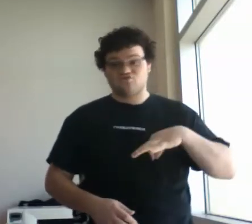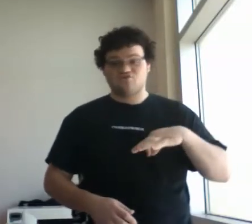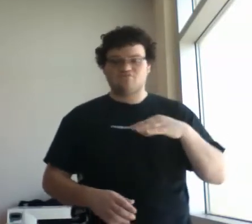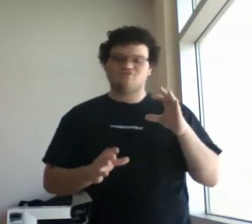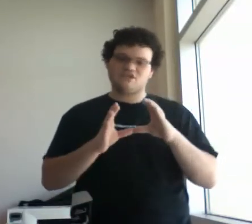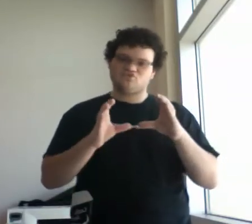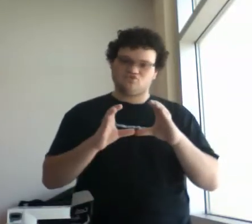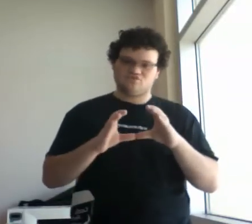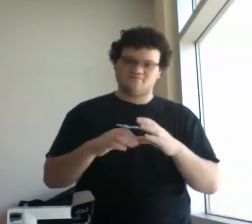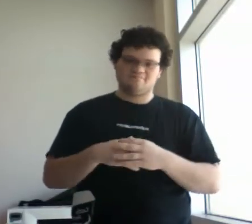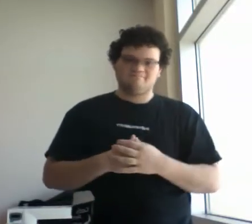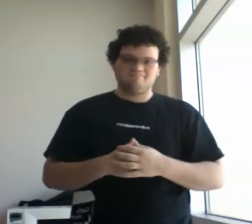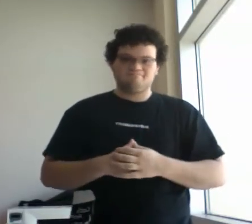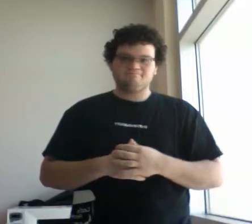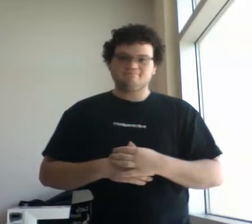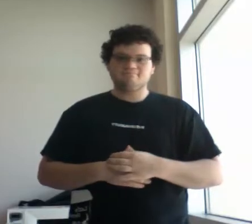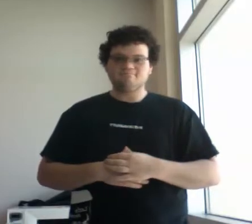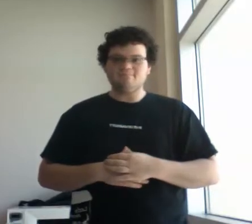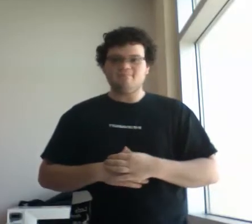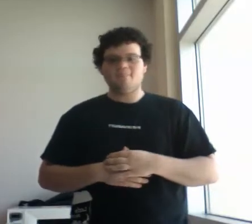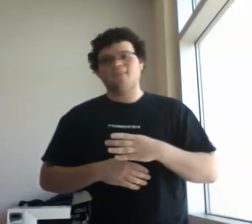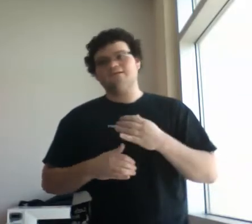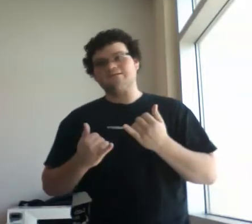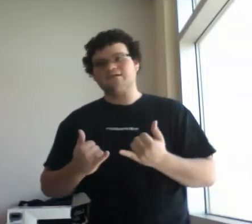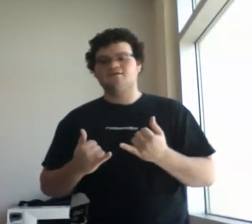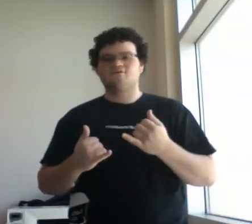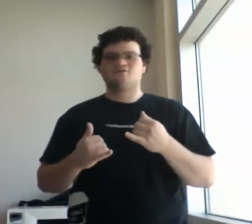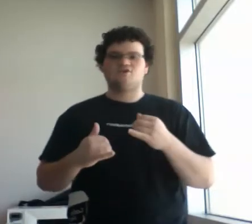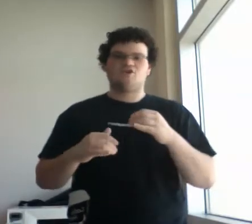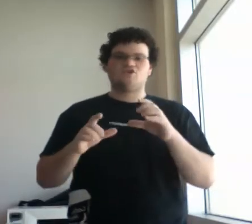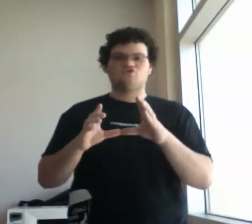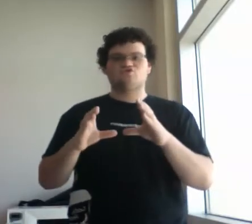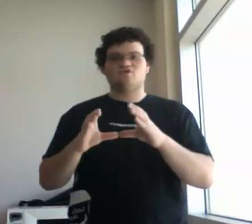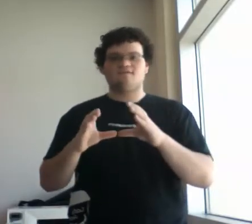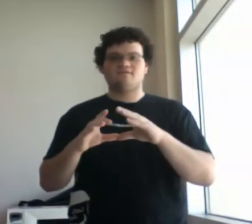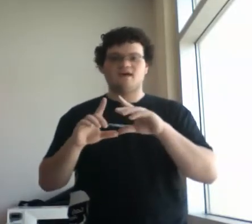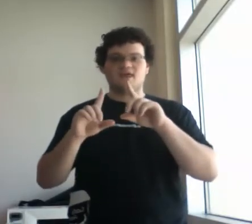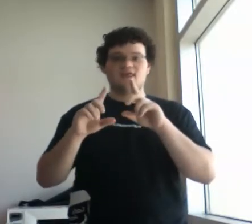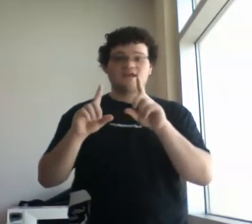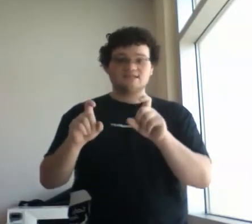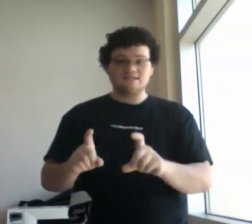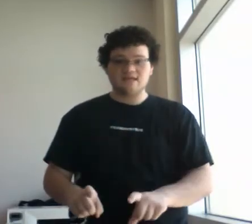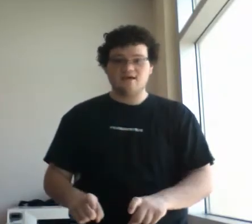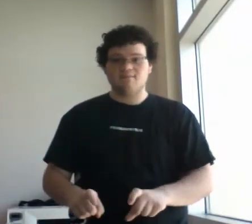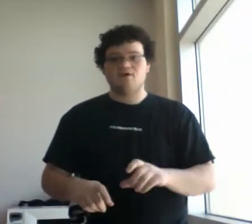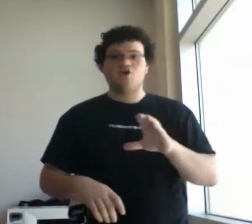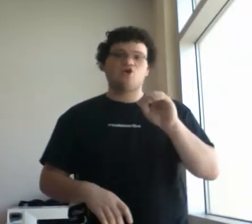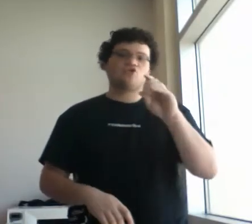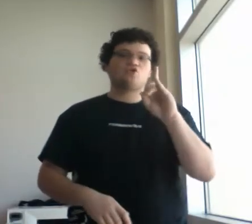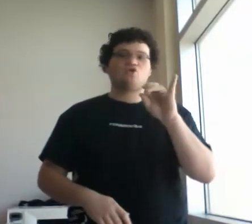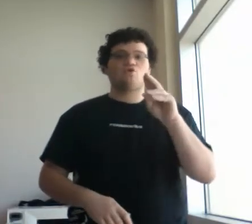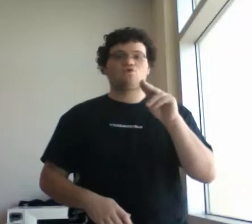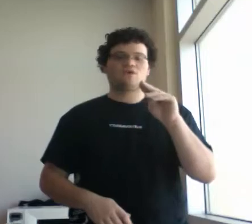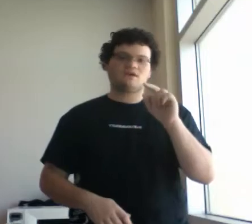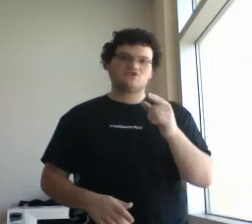Okay, now the certified exam, the coding certification exam requirements are that you're a high